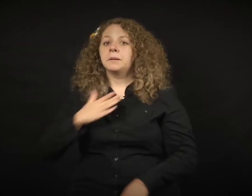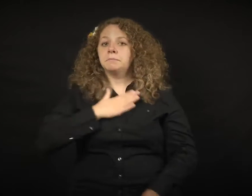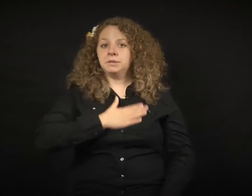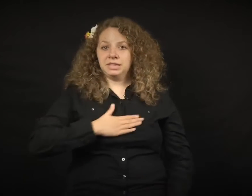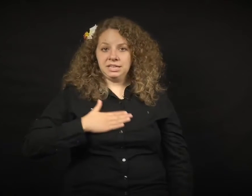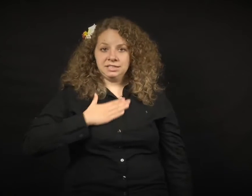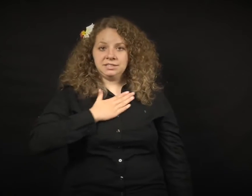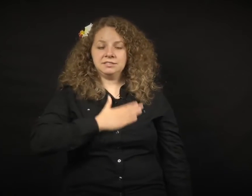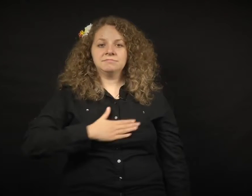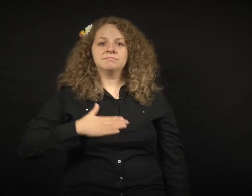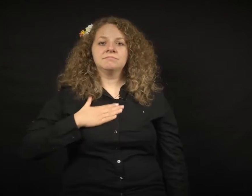please,